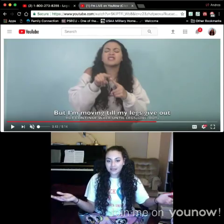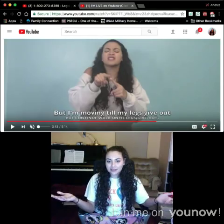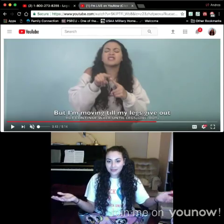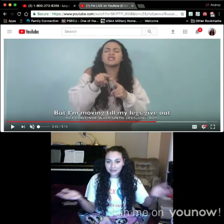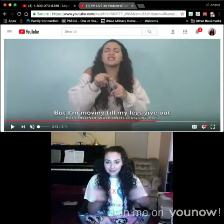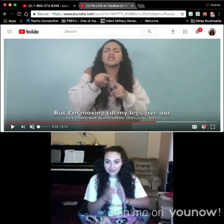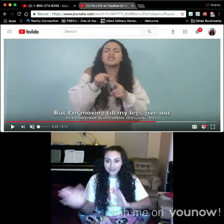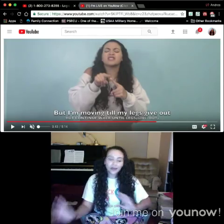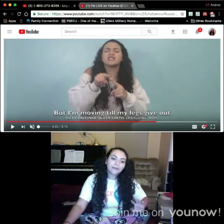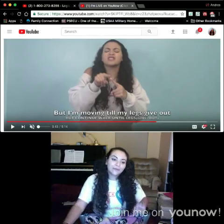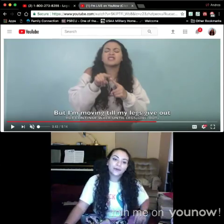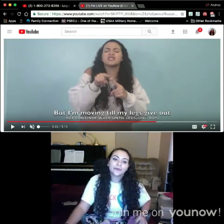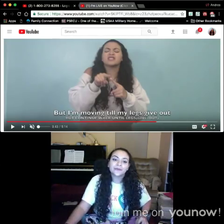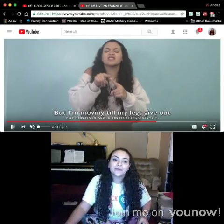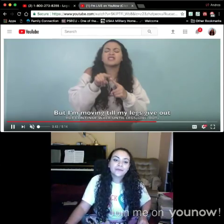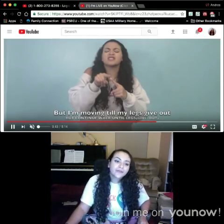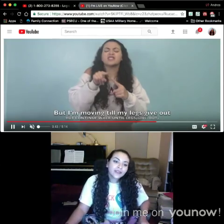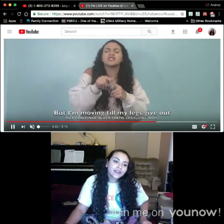sense. Okay, cool.